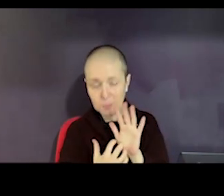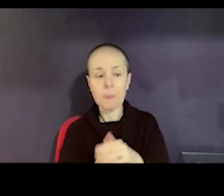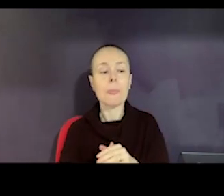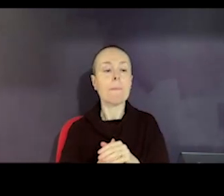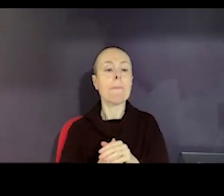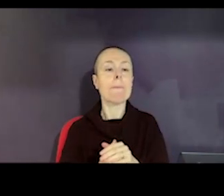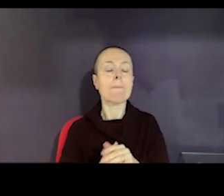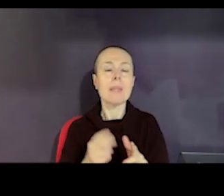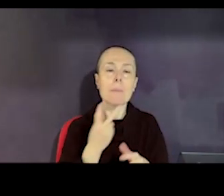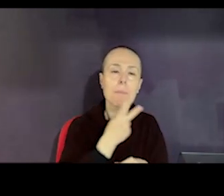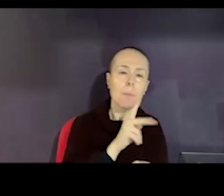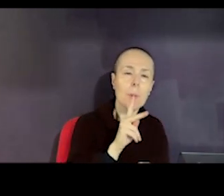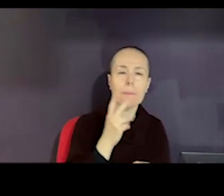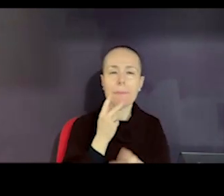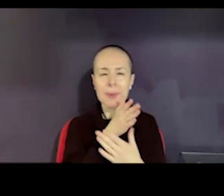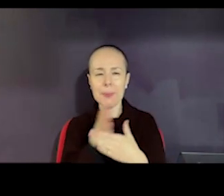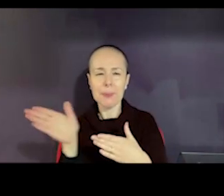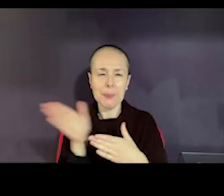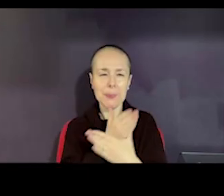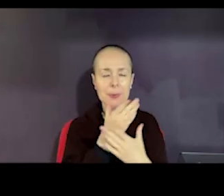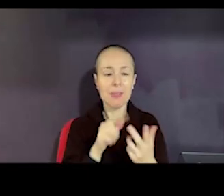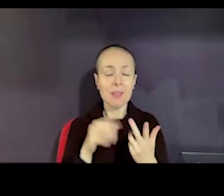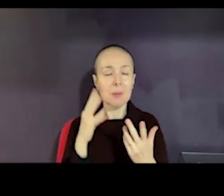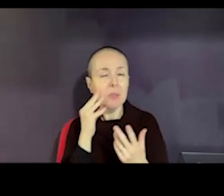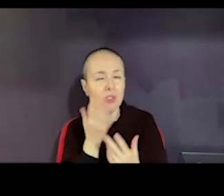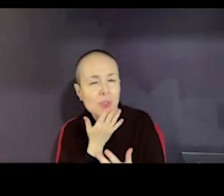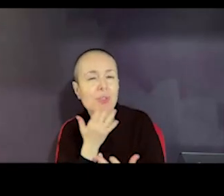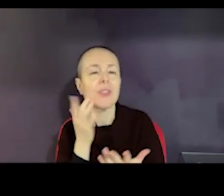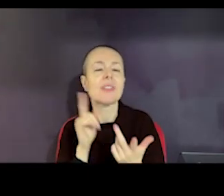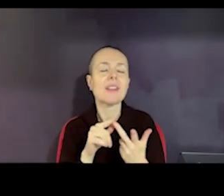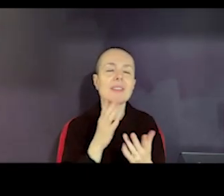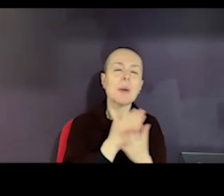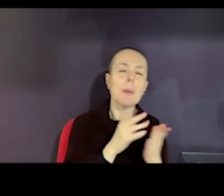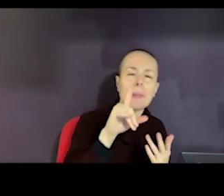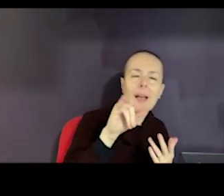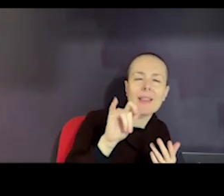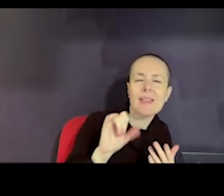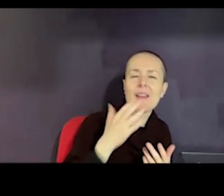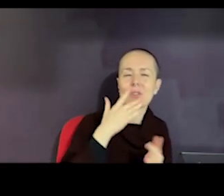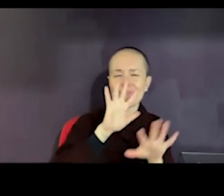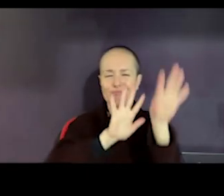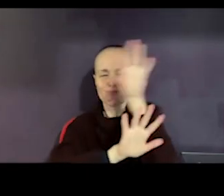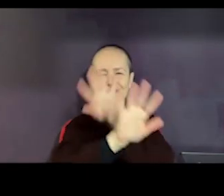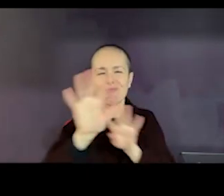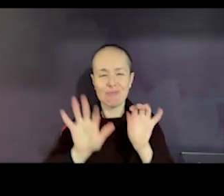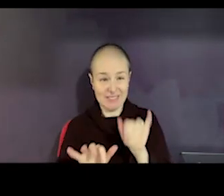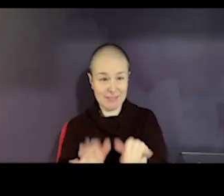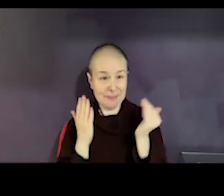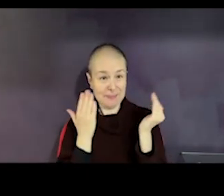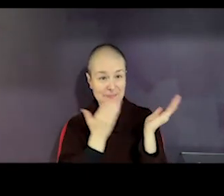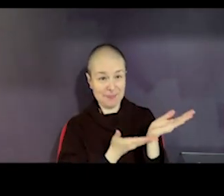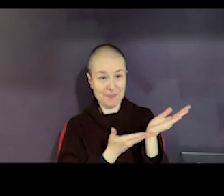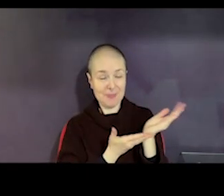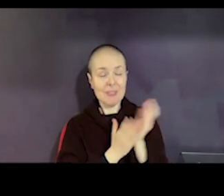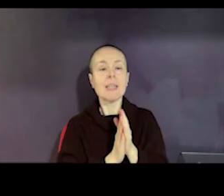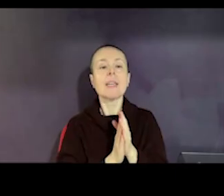pink gradient, some that have a peach background, and some that have a lilac background. So in this page, you can kind of